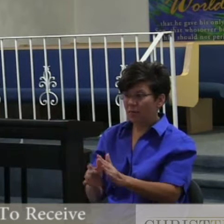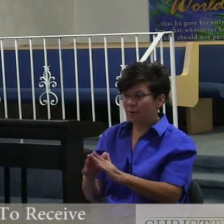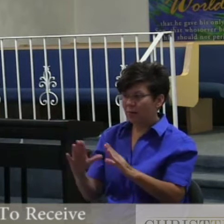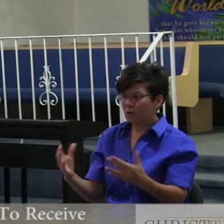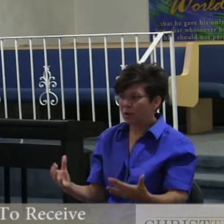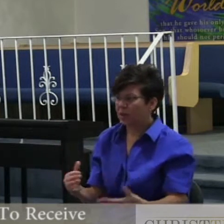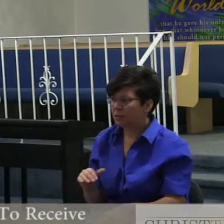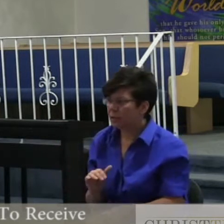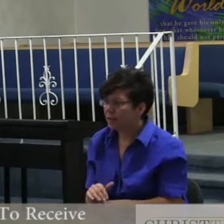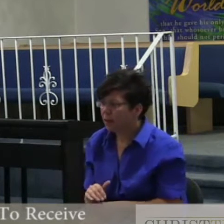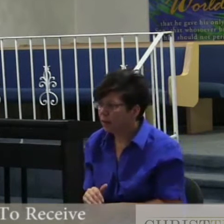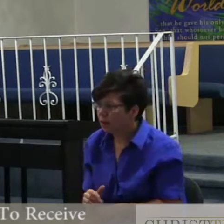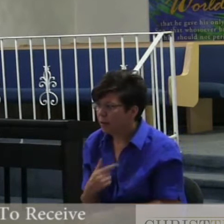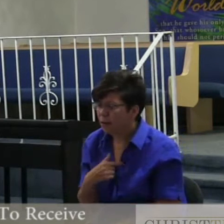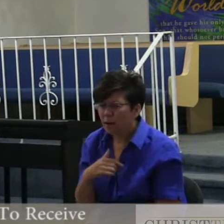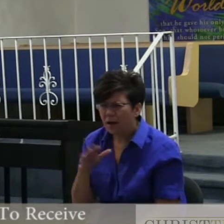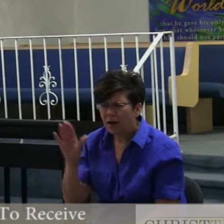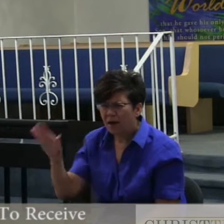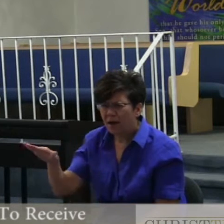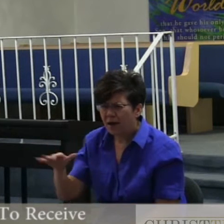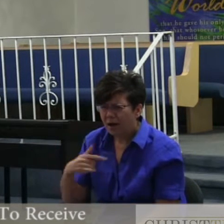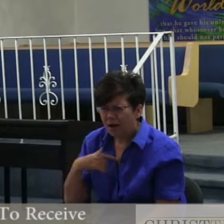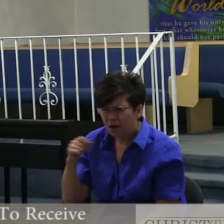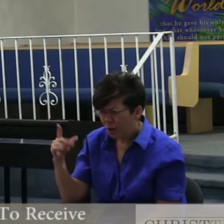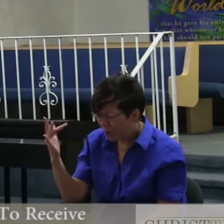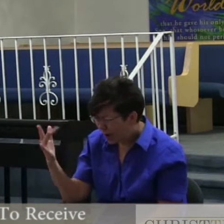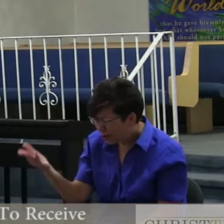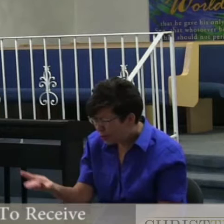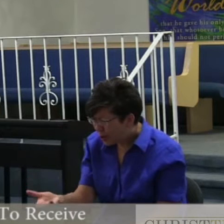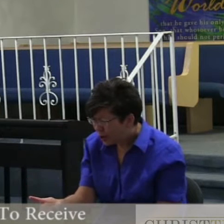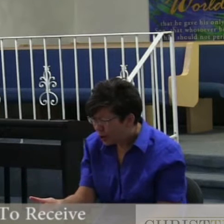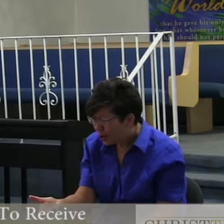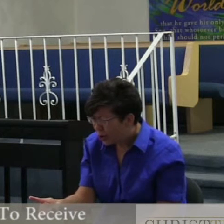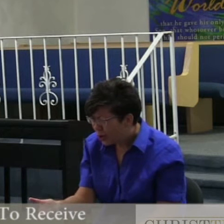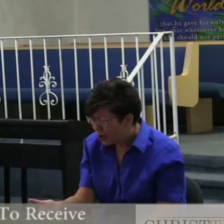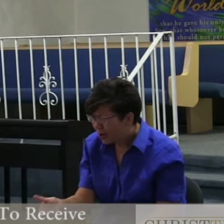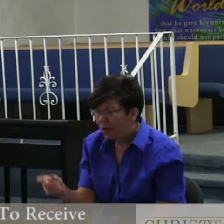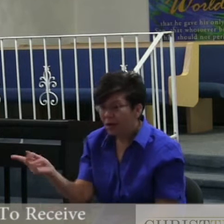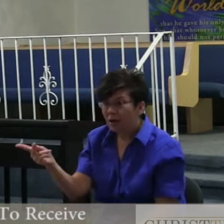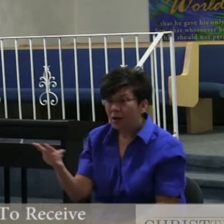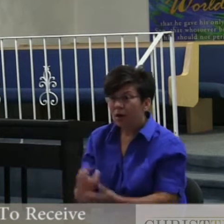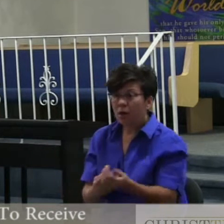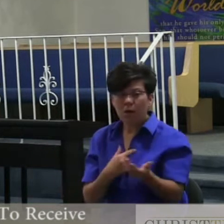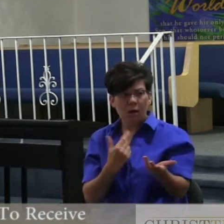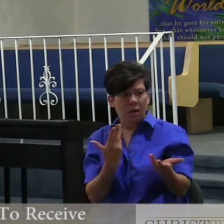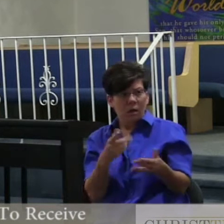night. I asked them, what are you doing here? You know what they said? What a better place you'd be at.